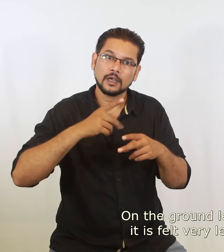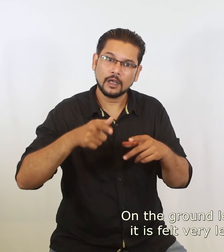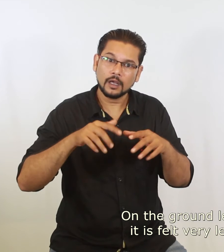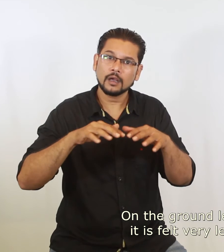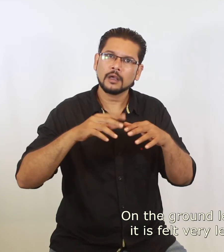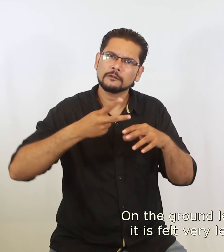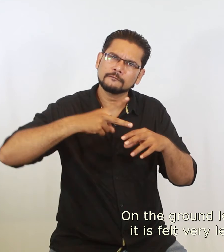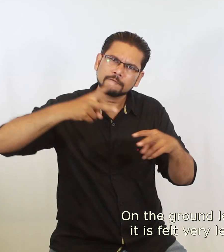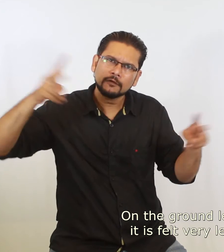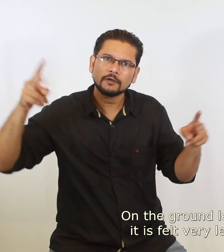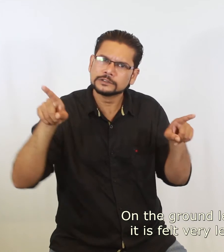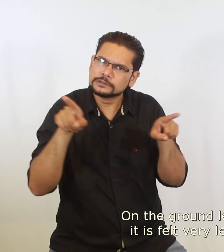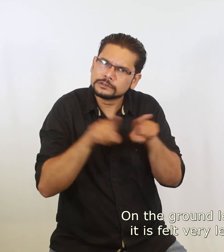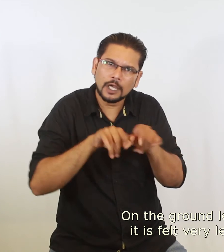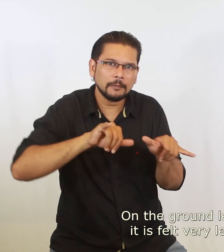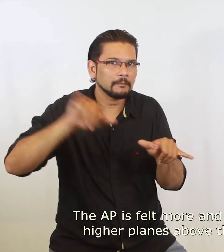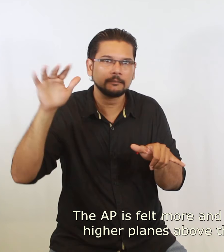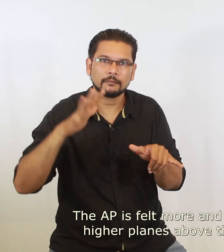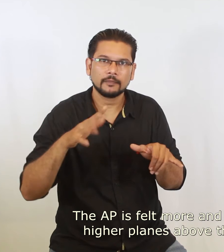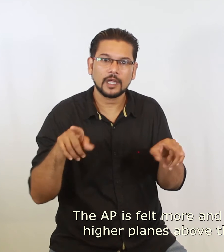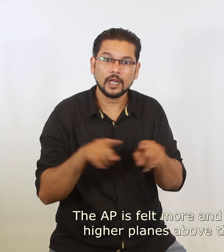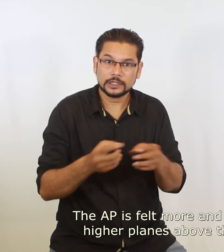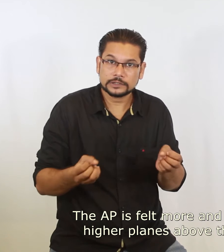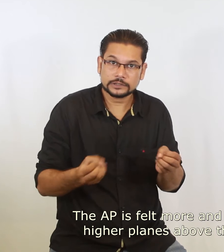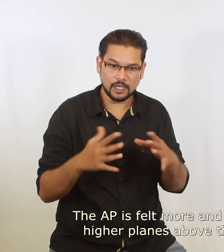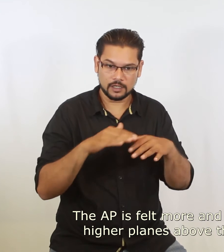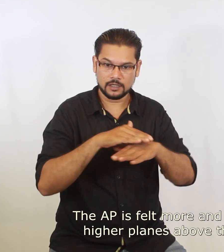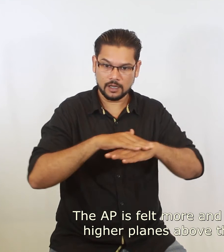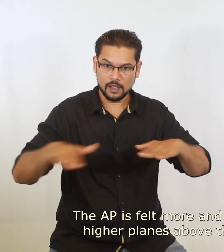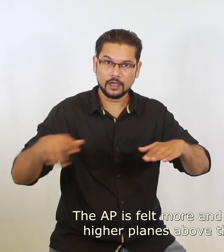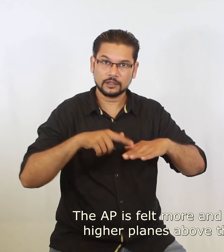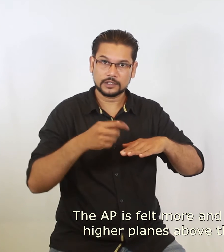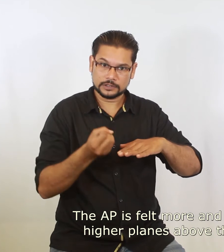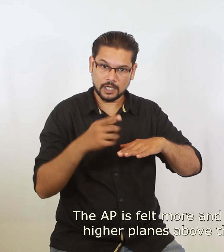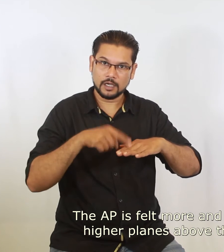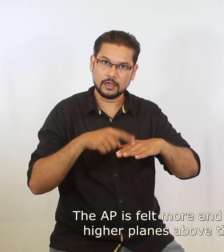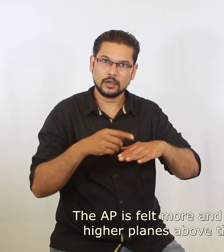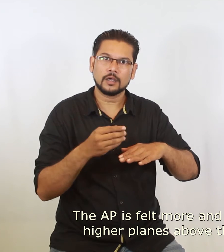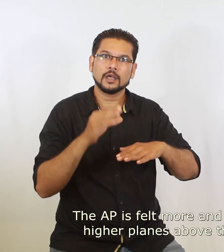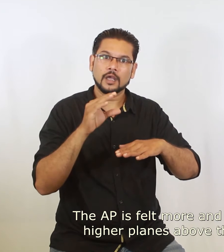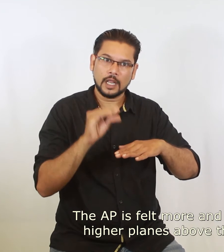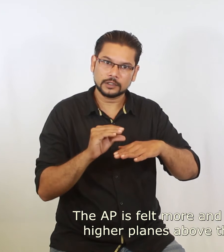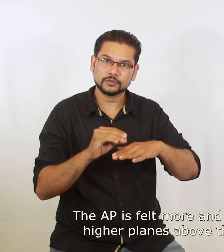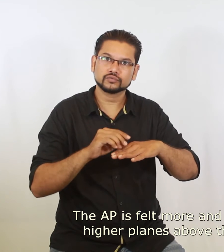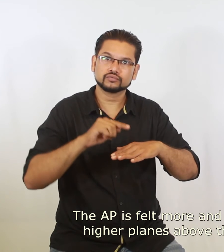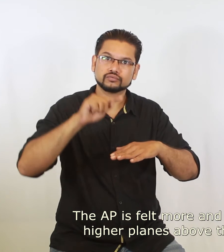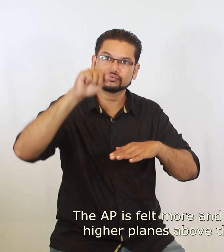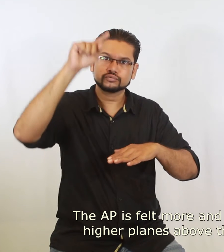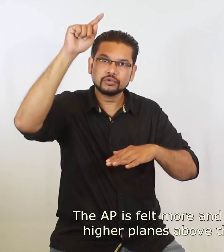ground level, it is felt very less. The AP is felt more and more in the higher